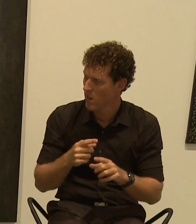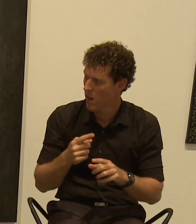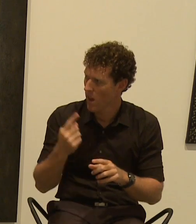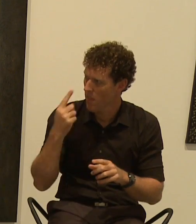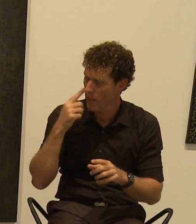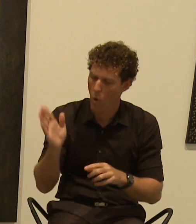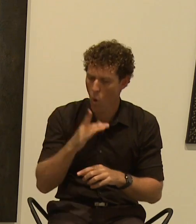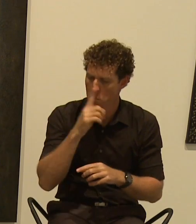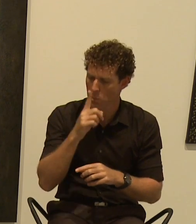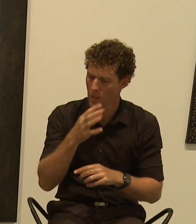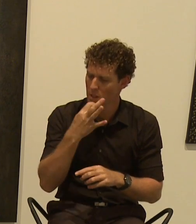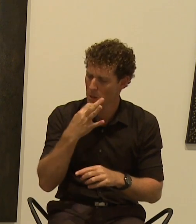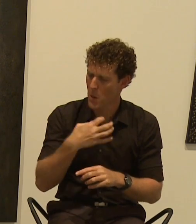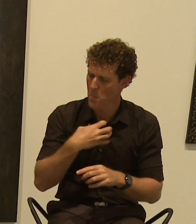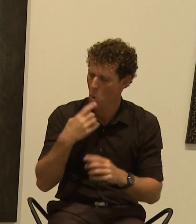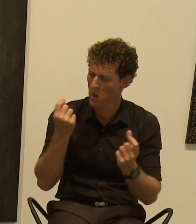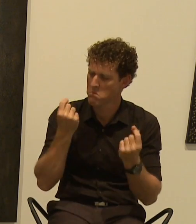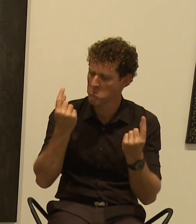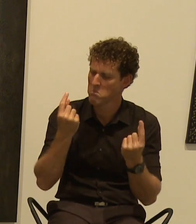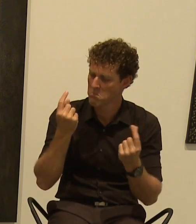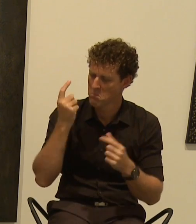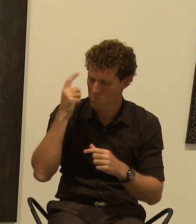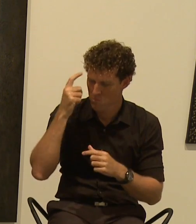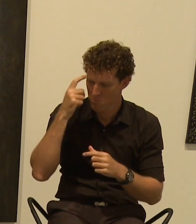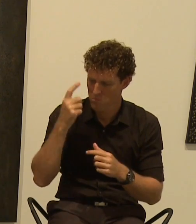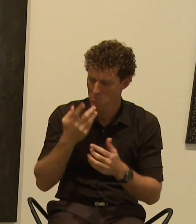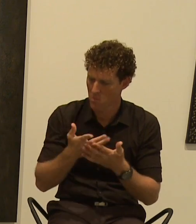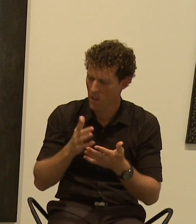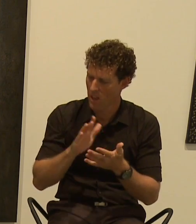it relates more to pointillism and